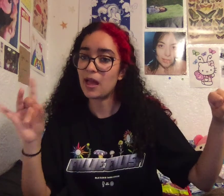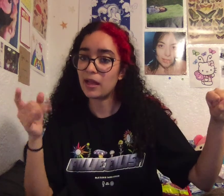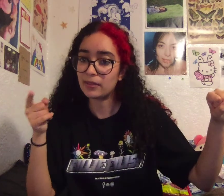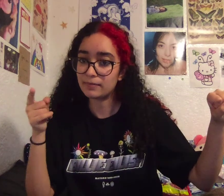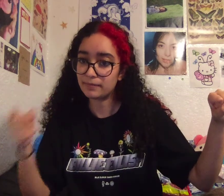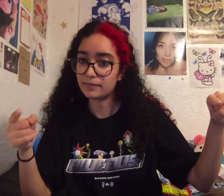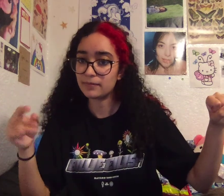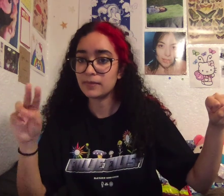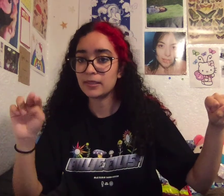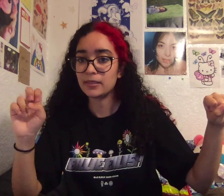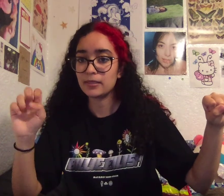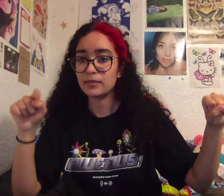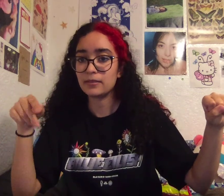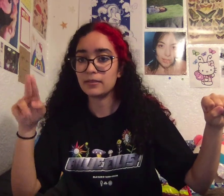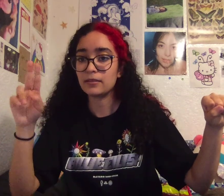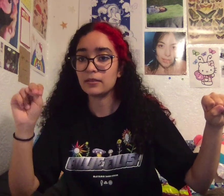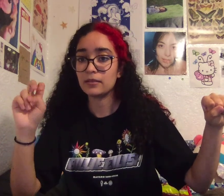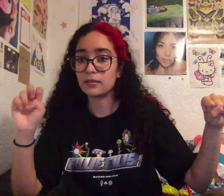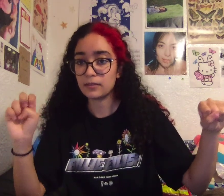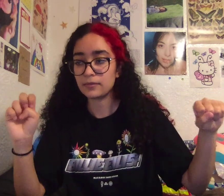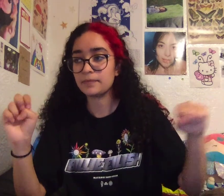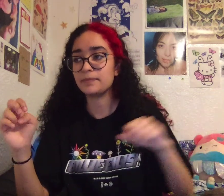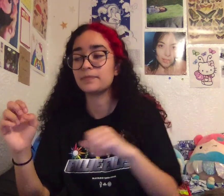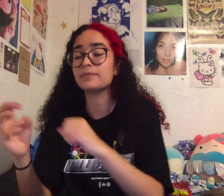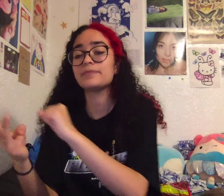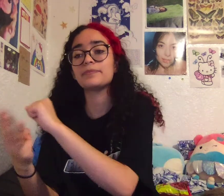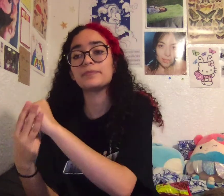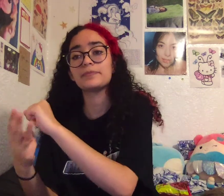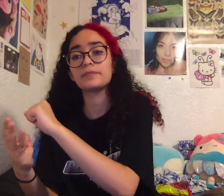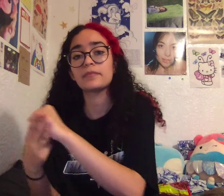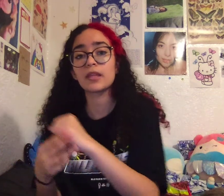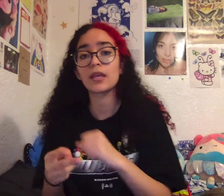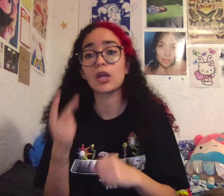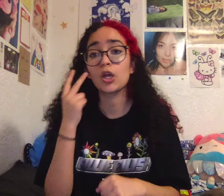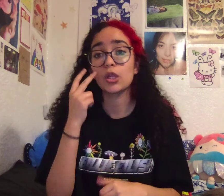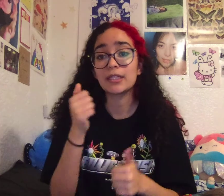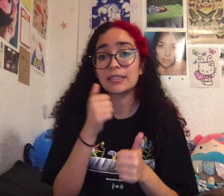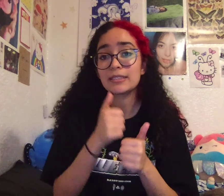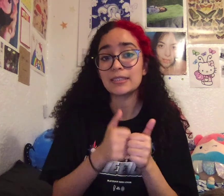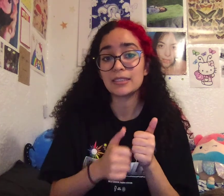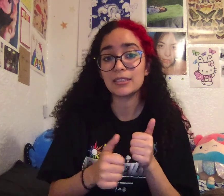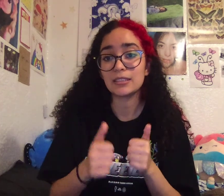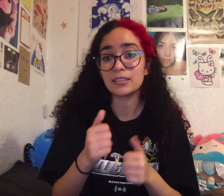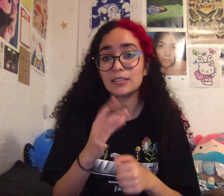sun. Let's look at each of the 8 primary planets.